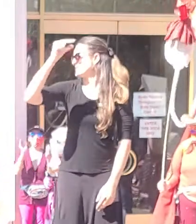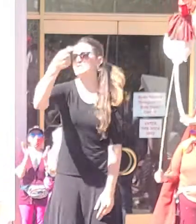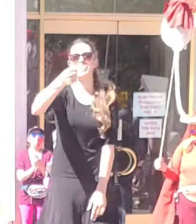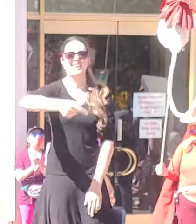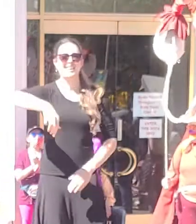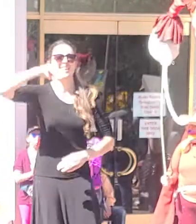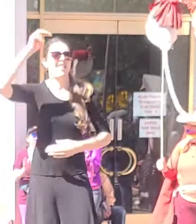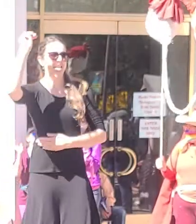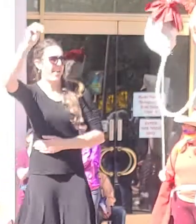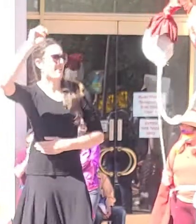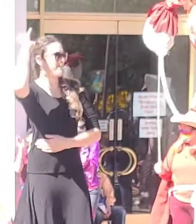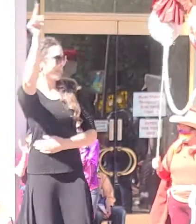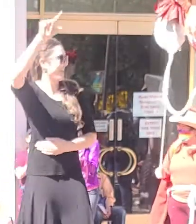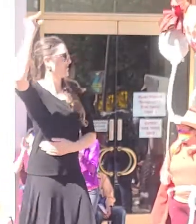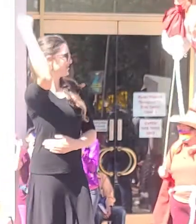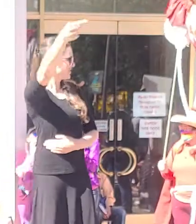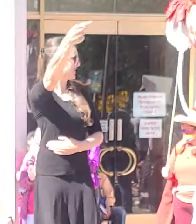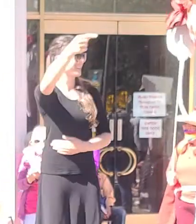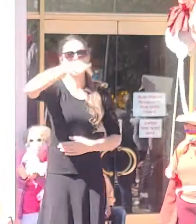Mexico!